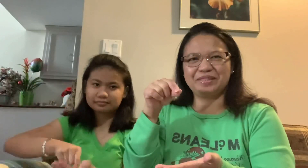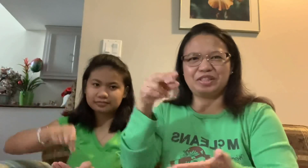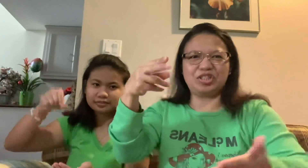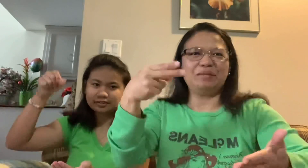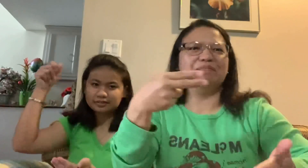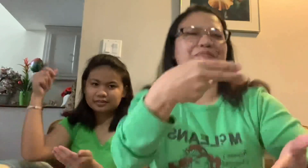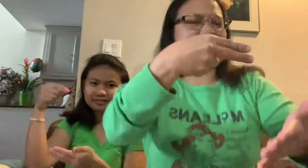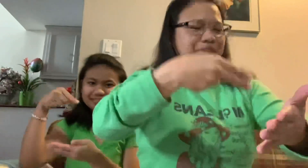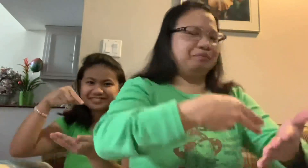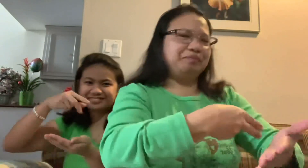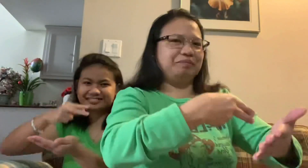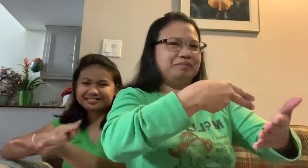Sheep.